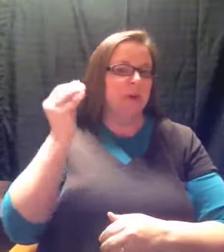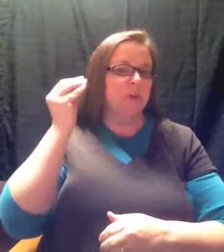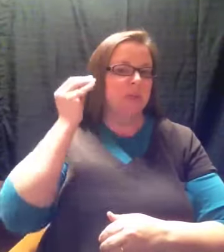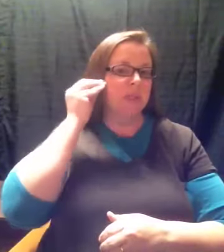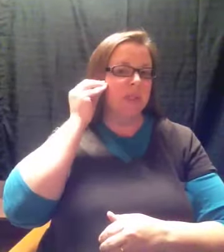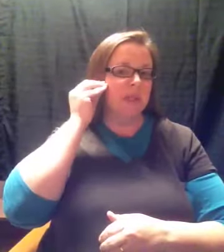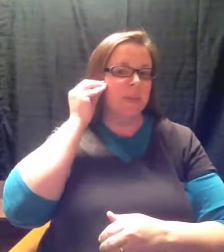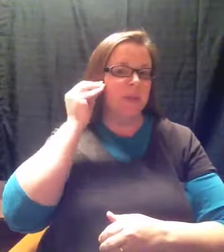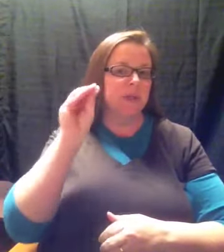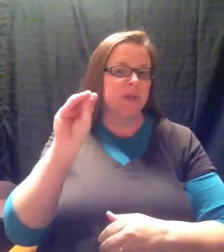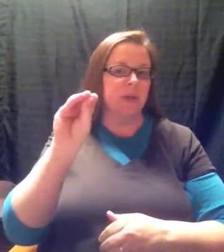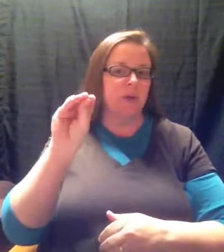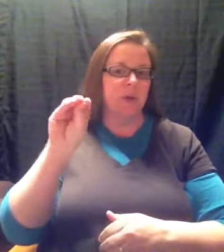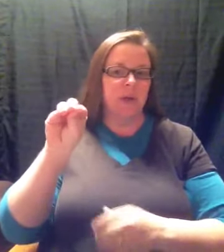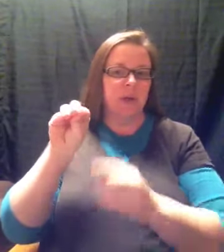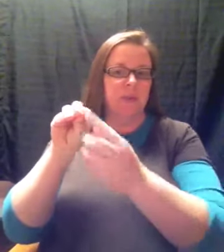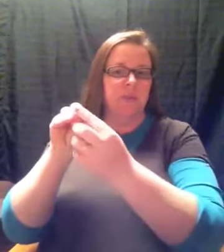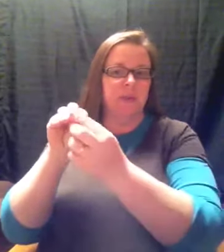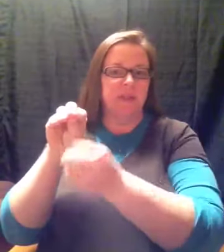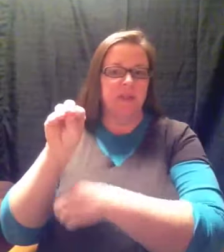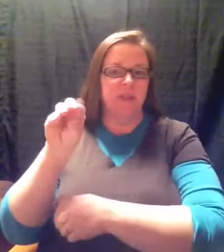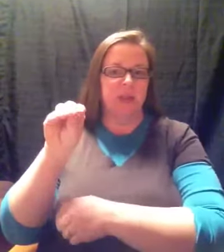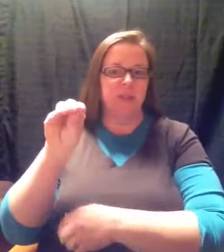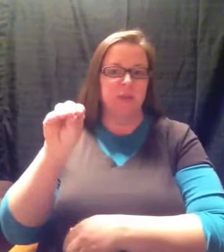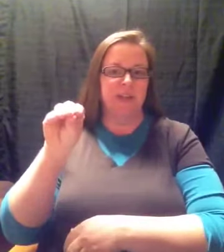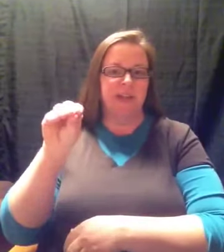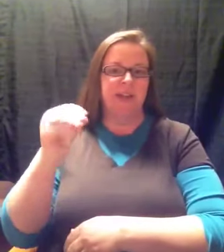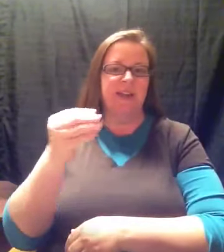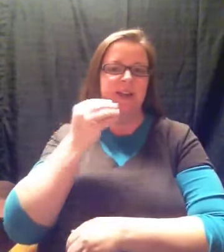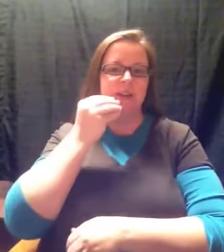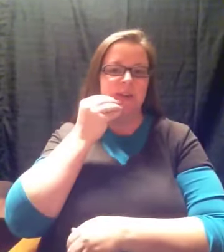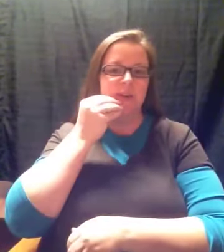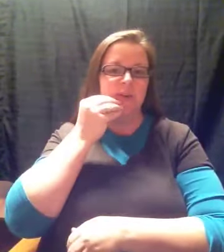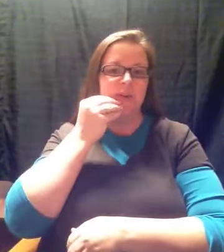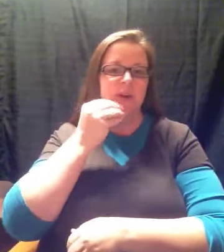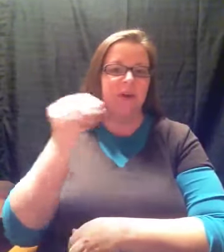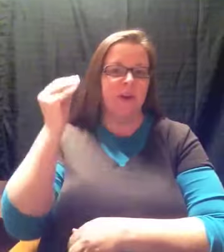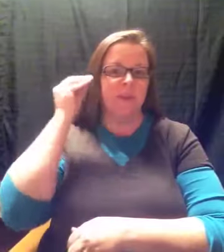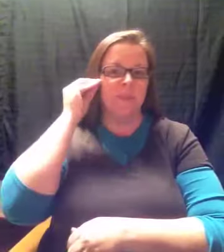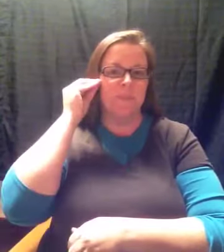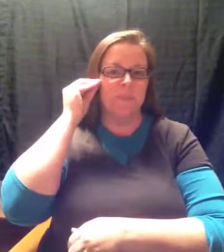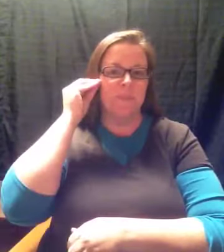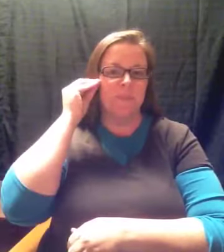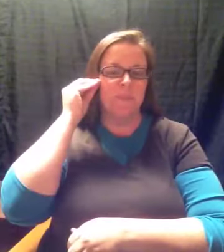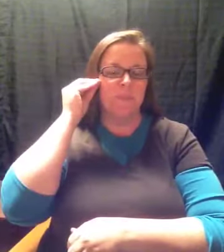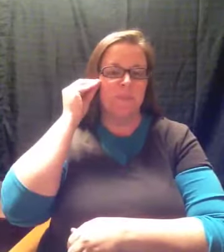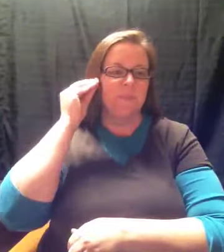you sleep. So make this kind of squishy hand, go home.